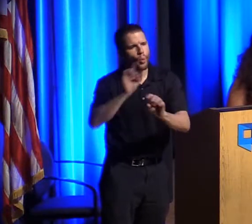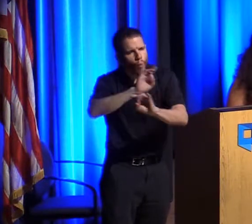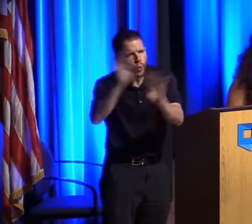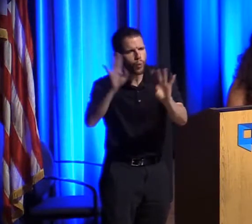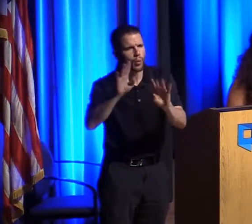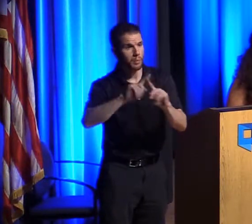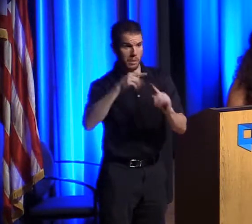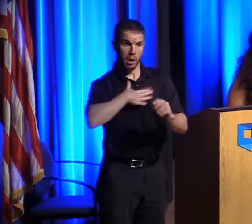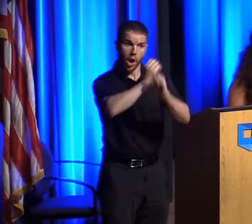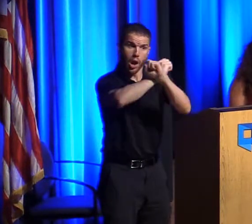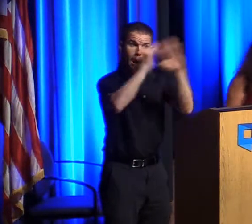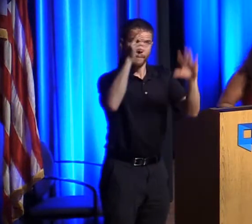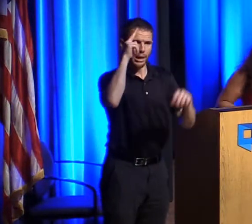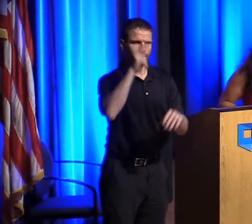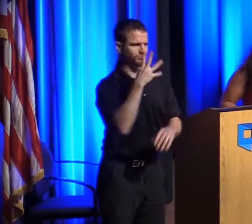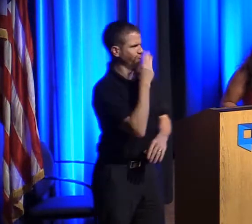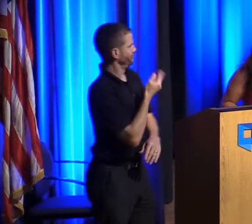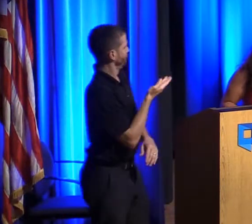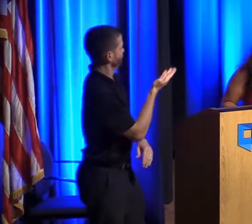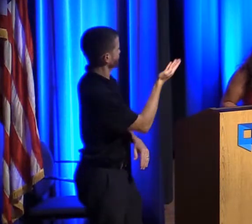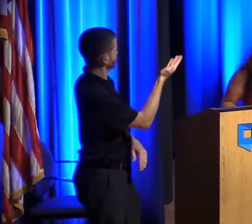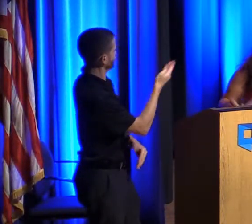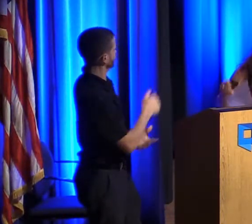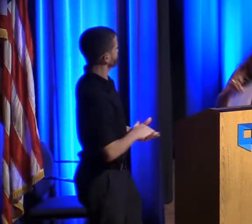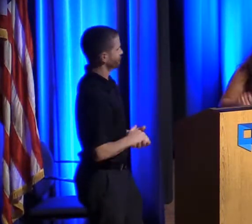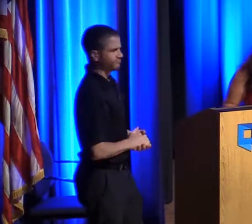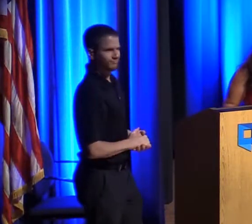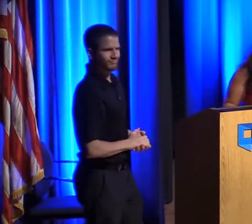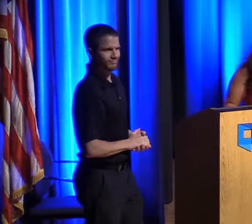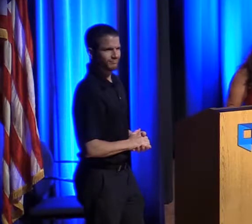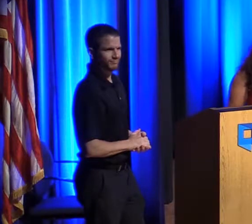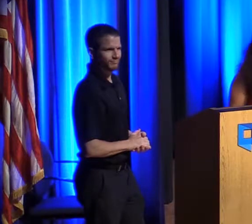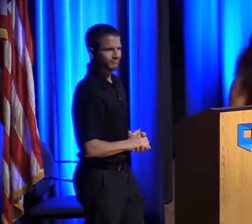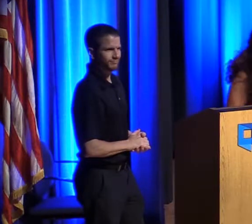really important, so that we're seeing a fuller picture.